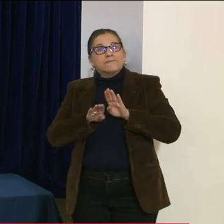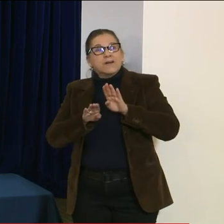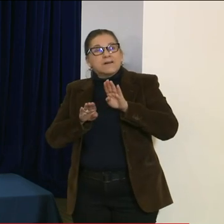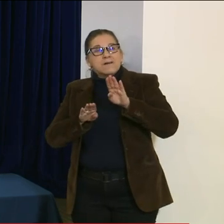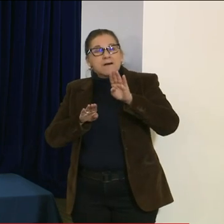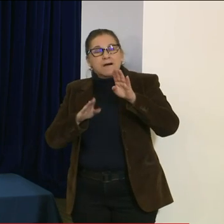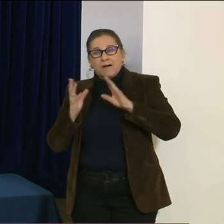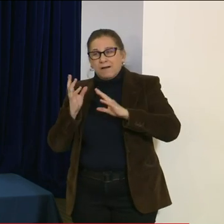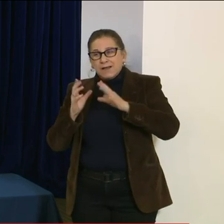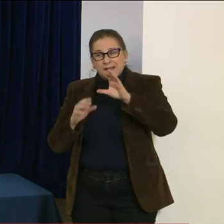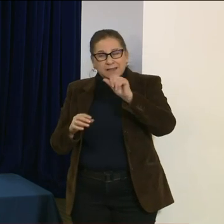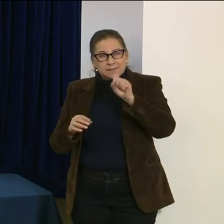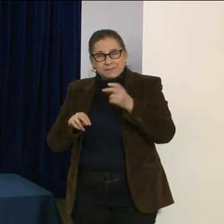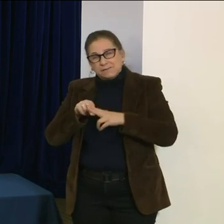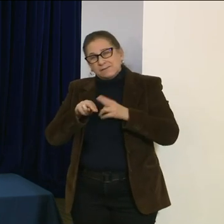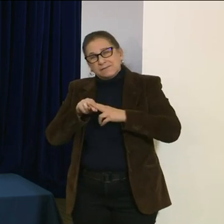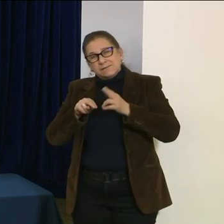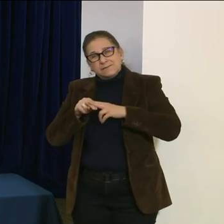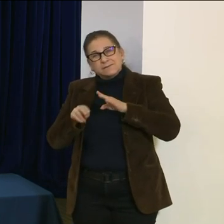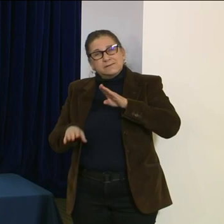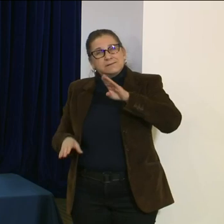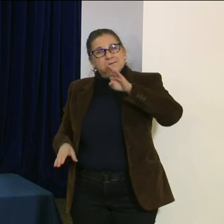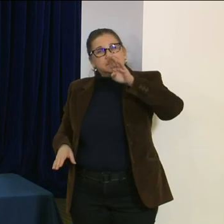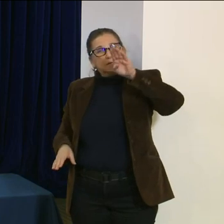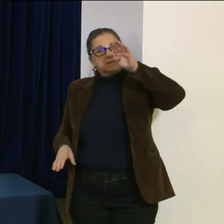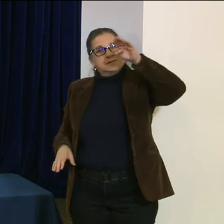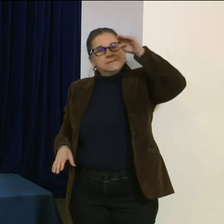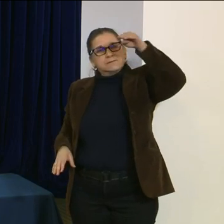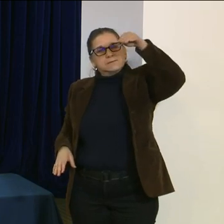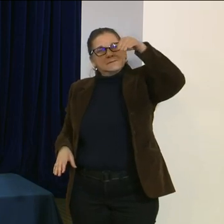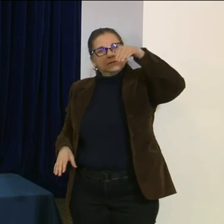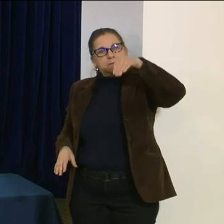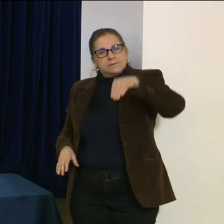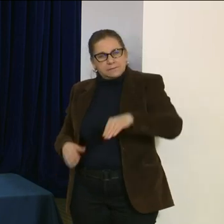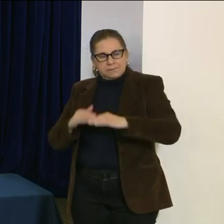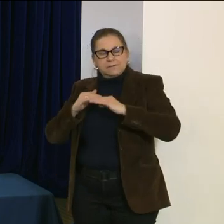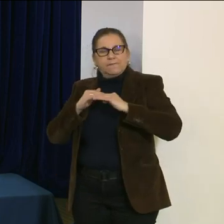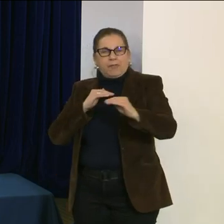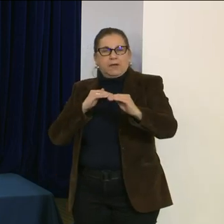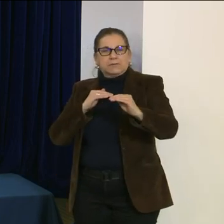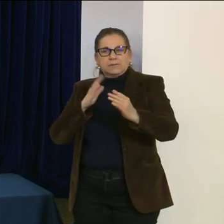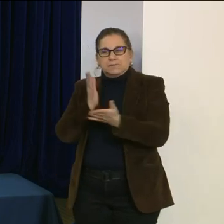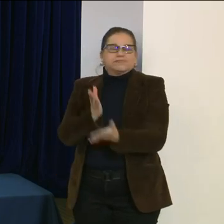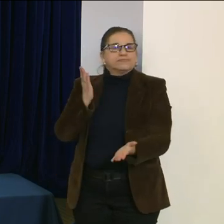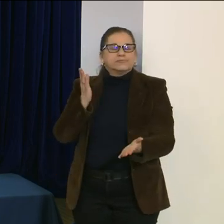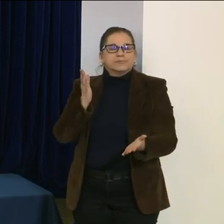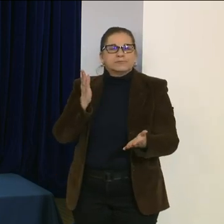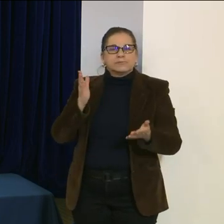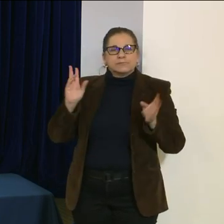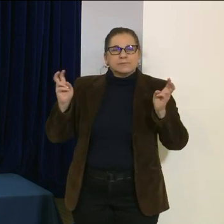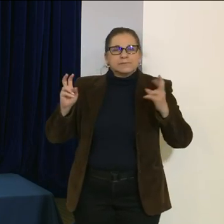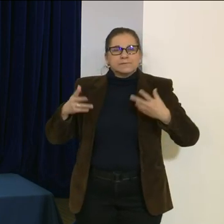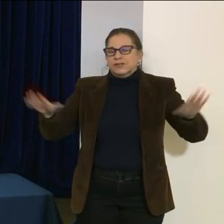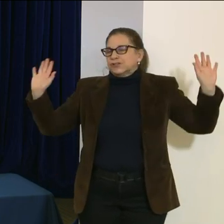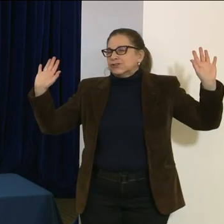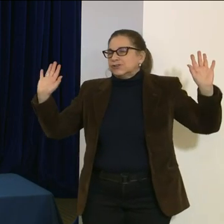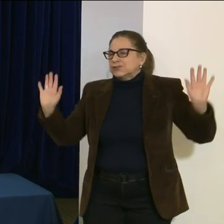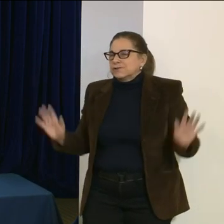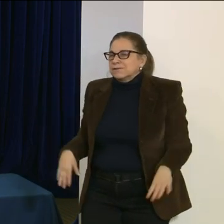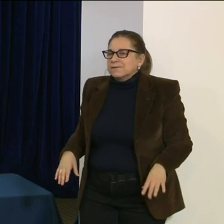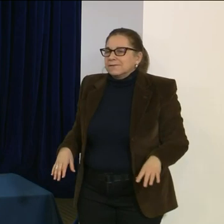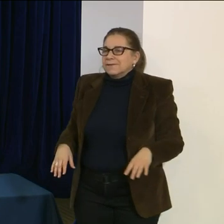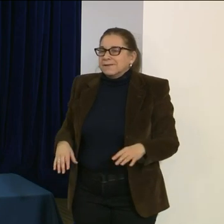a very responsible and responsive response to COVID-19. At DC Health, we've been working